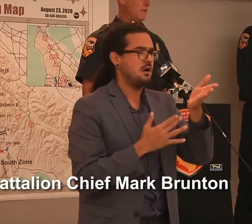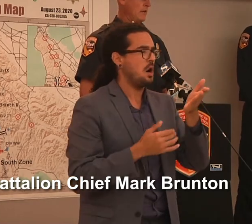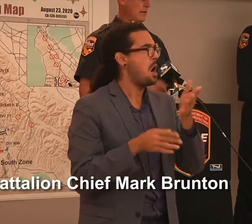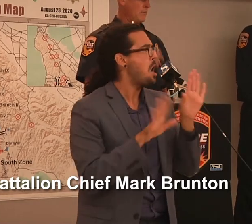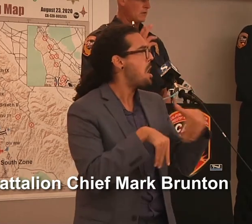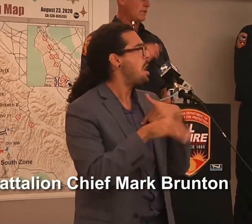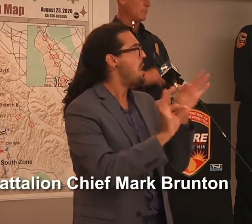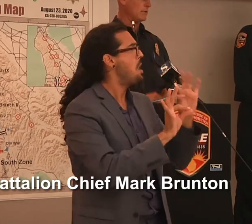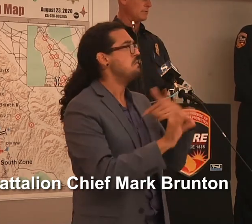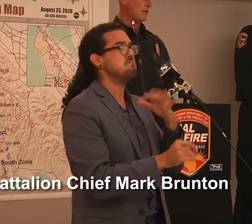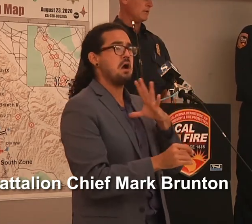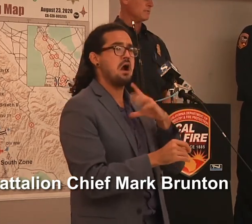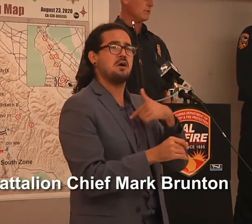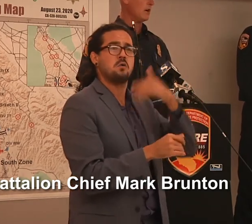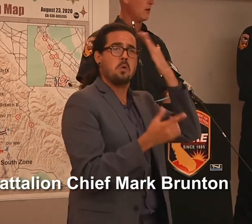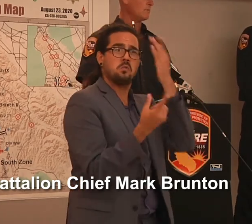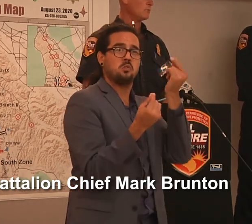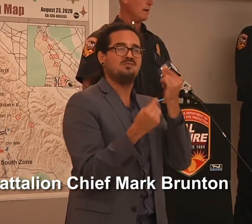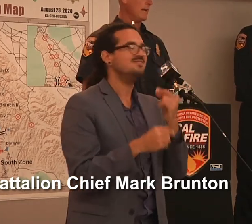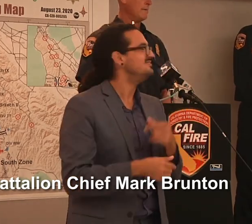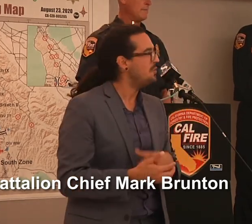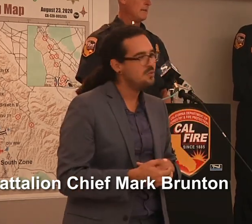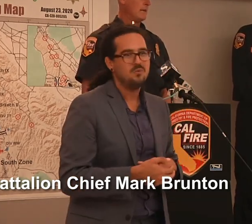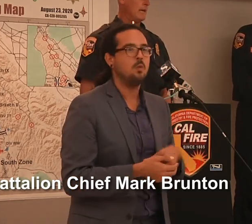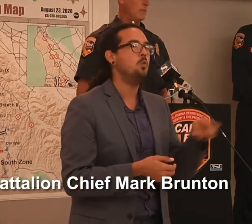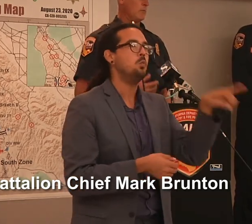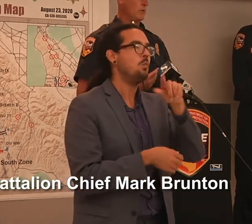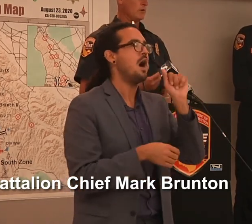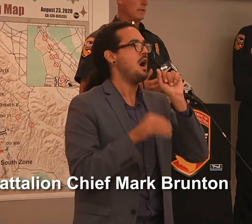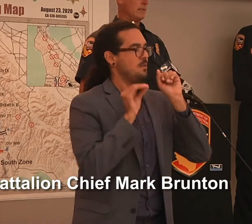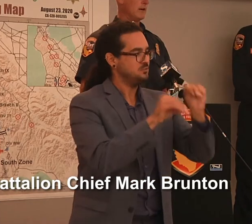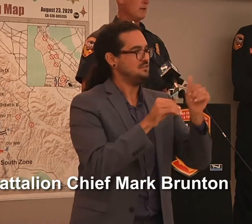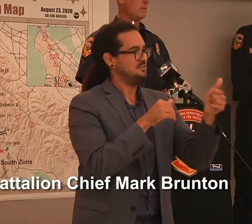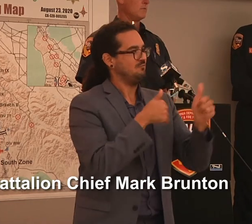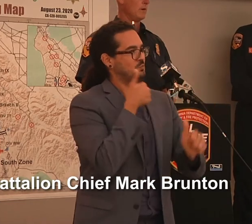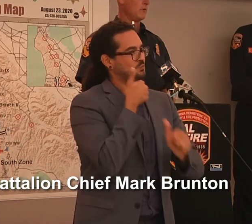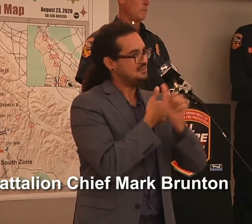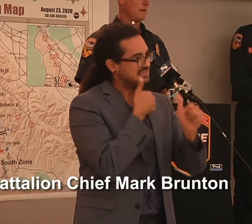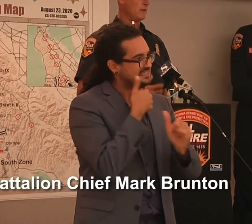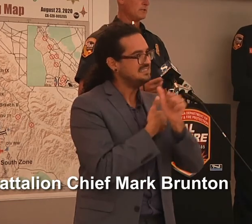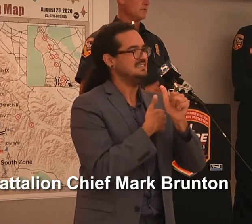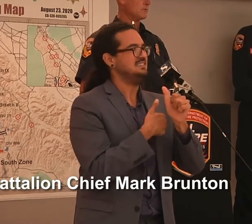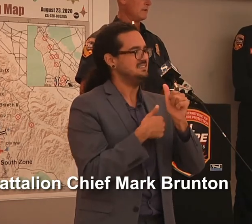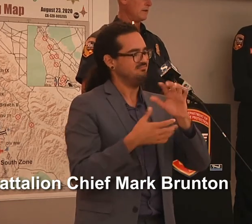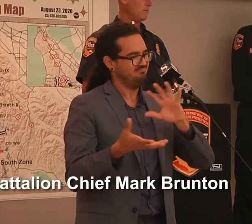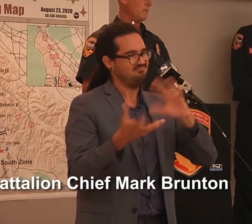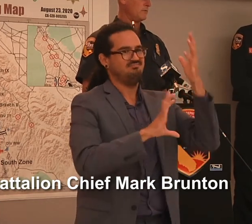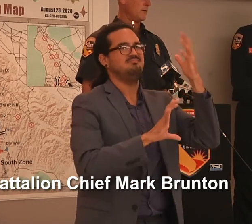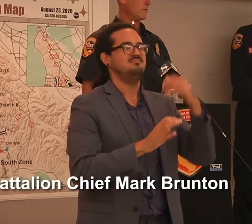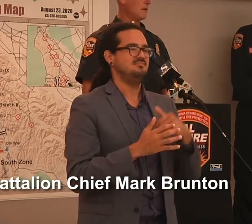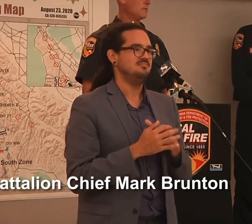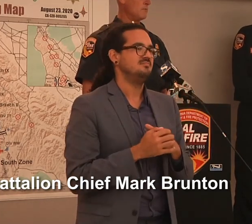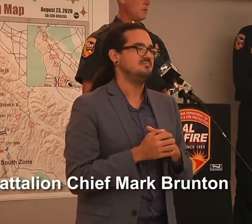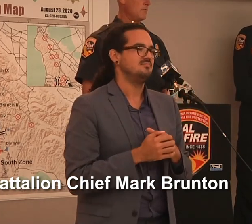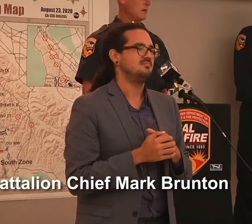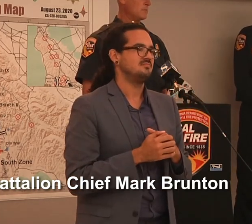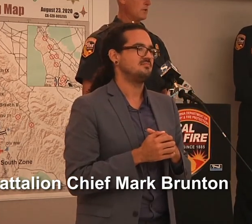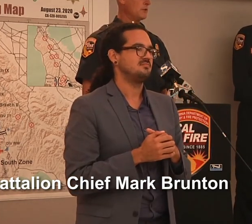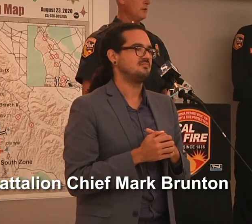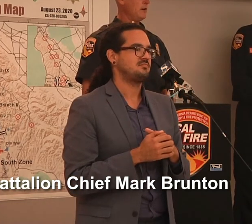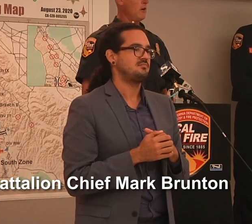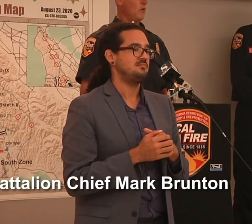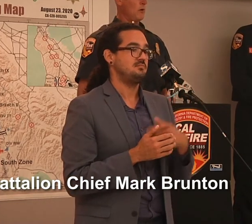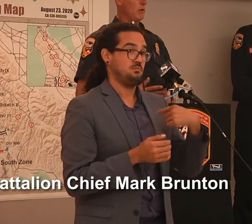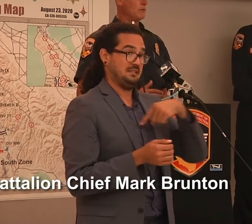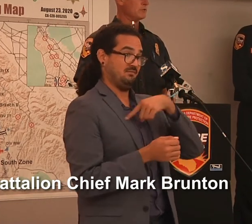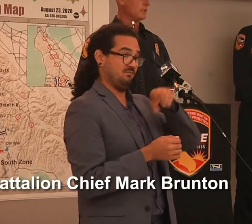they inadvertently put themselves into harm's way. And when we're in there, whether it be ourselves as firefighters doing fire